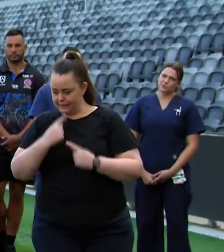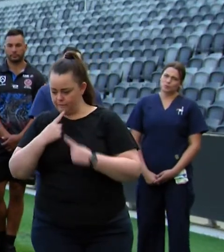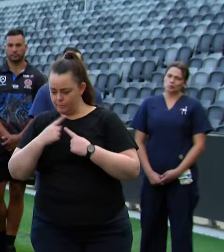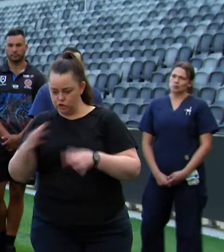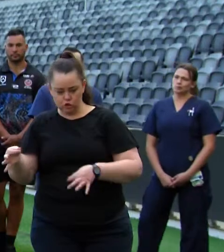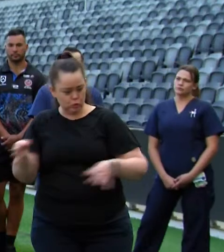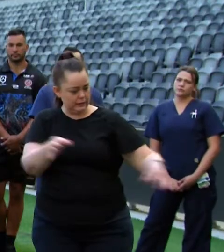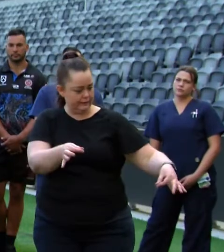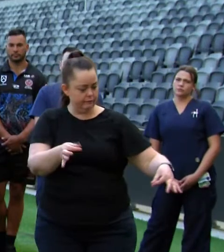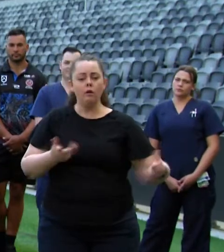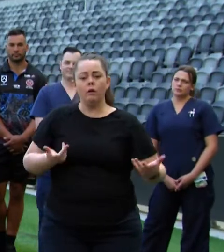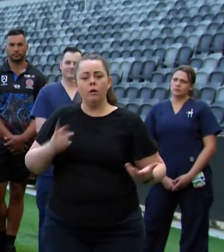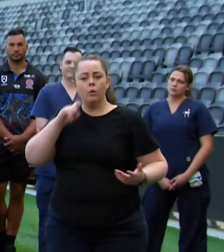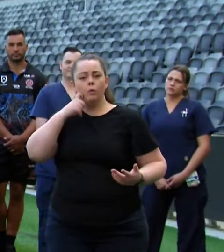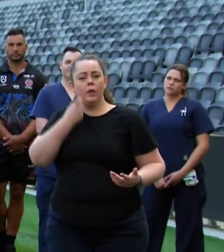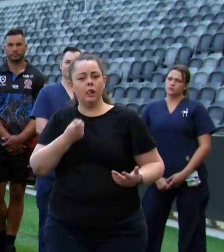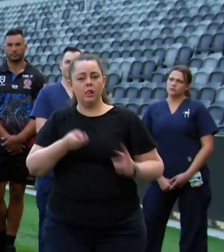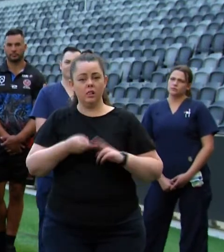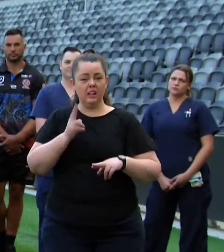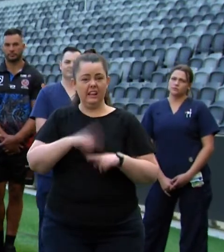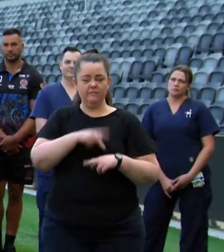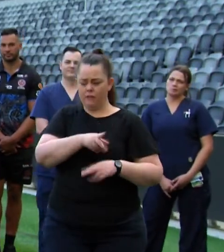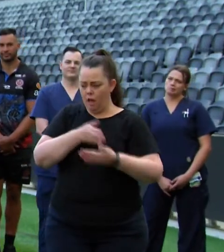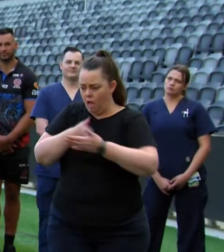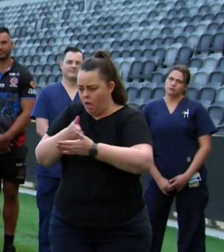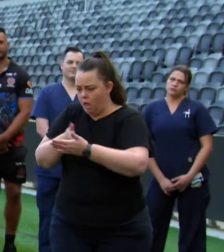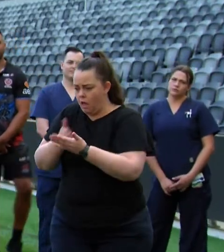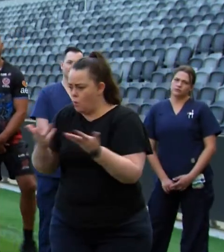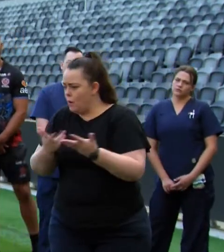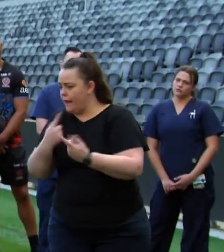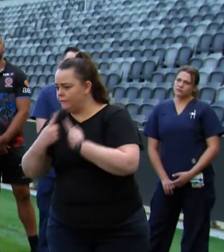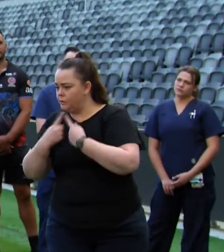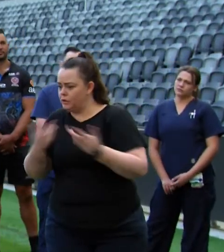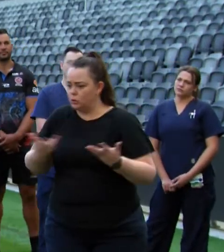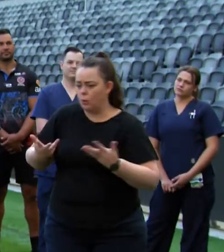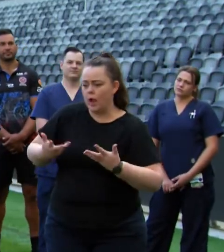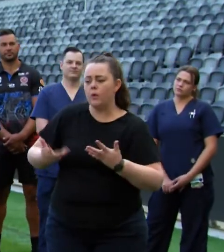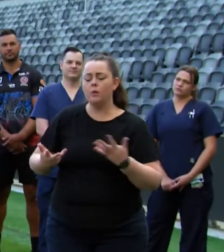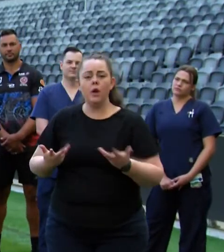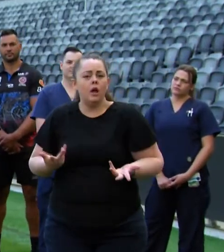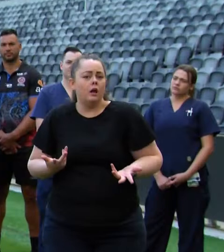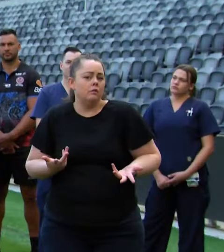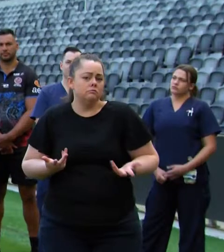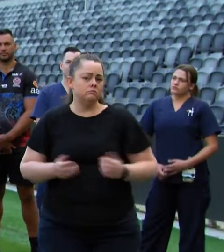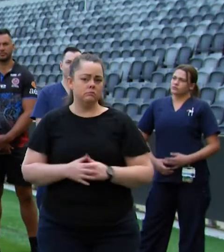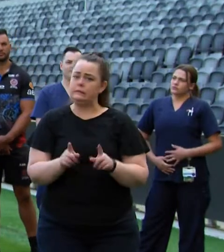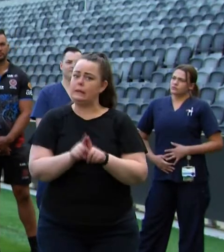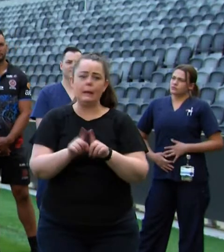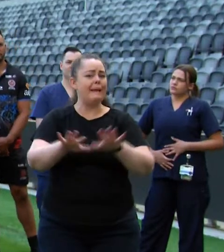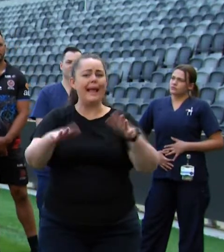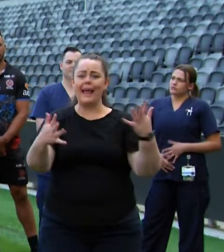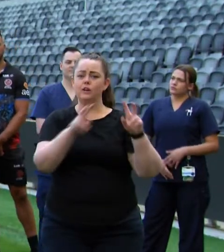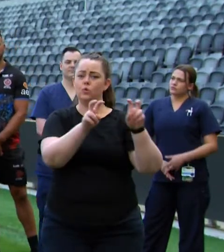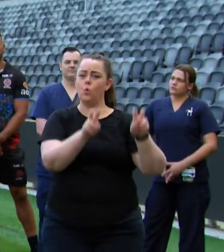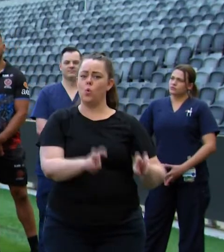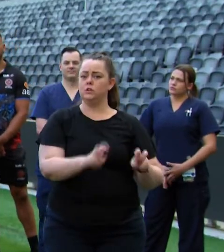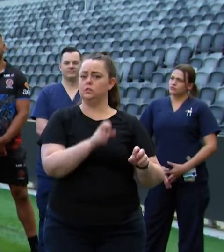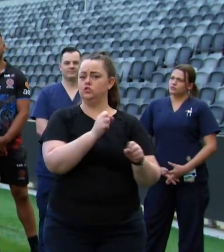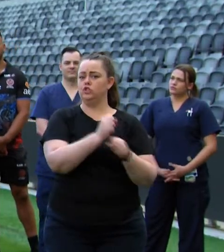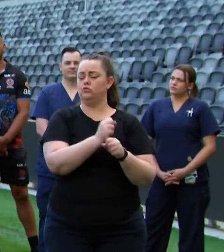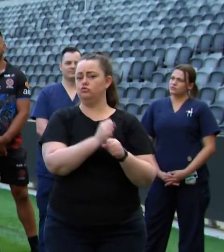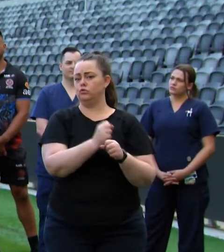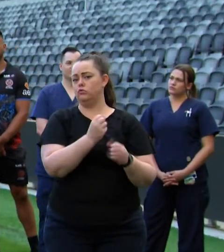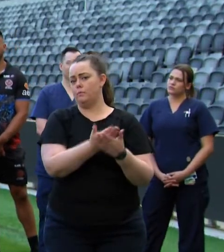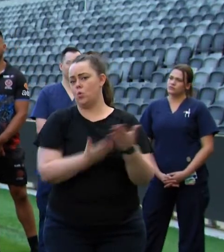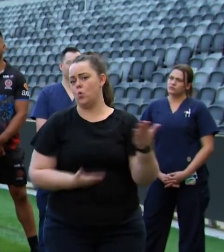course we take that on board, and it should be improved. And I would expect that to occur. Just like when every Auditor General report comes out, and they're